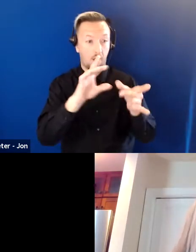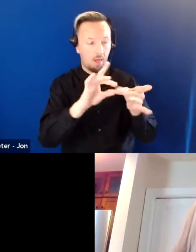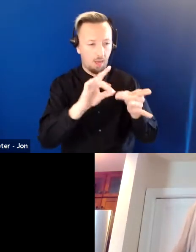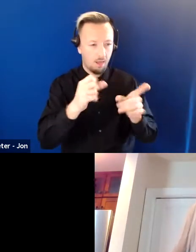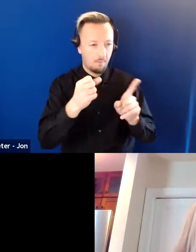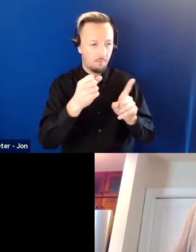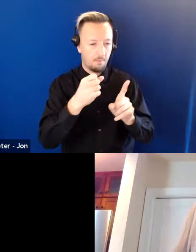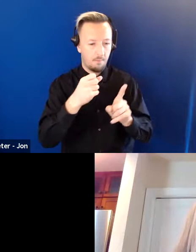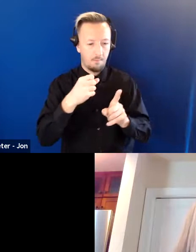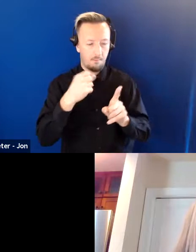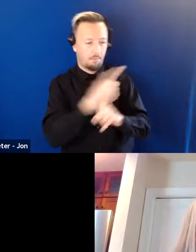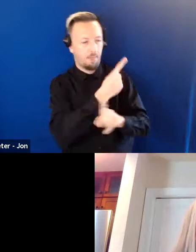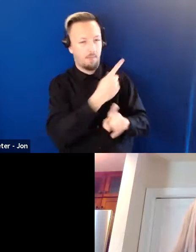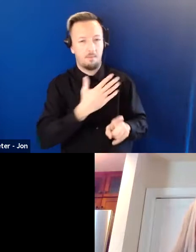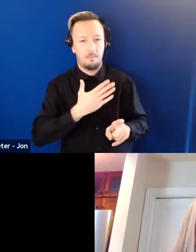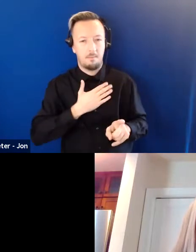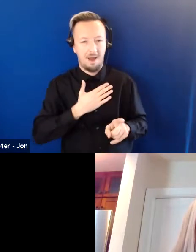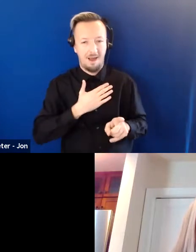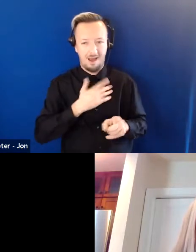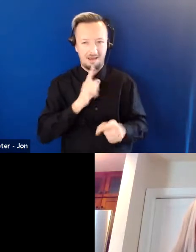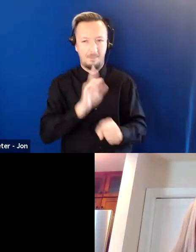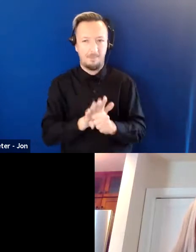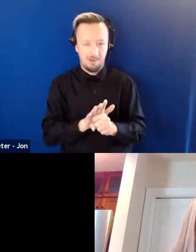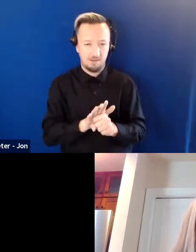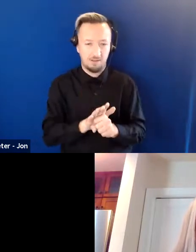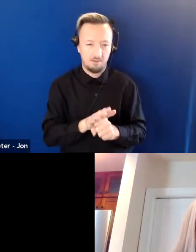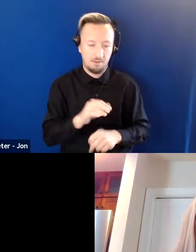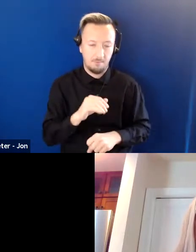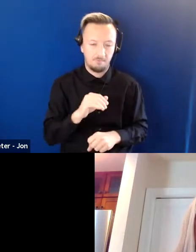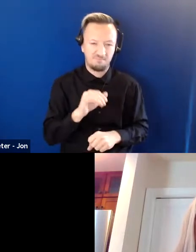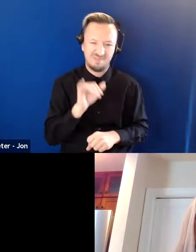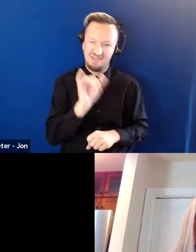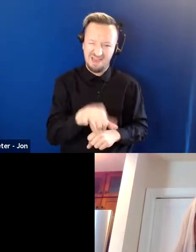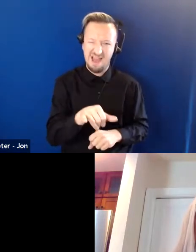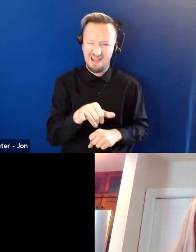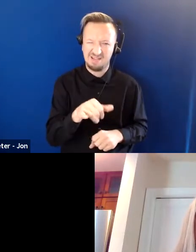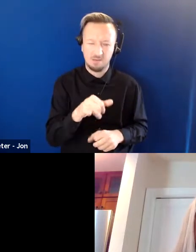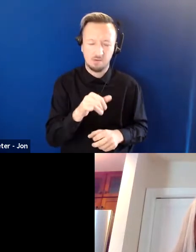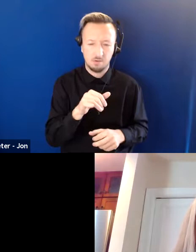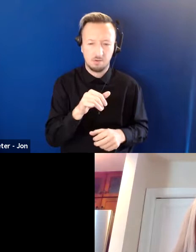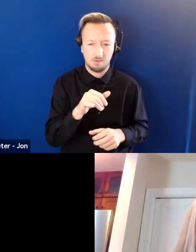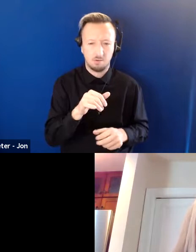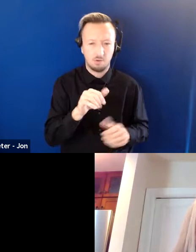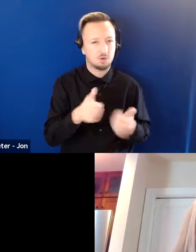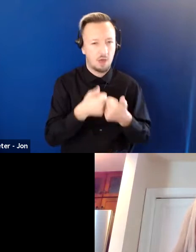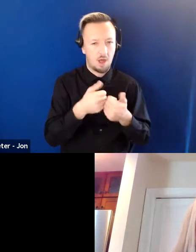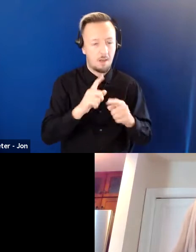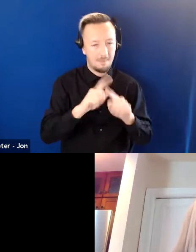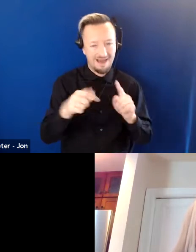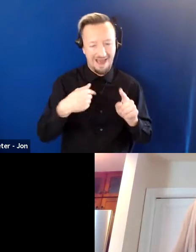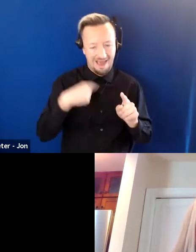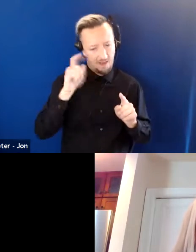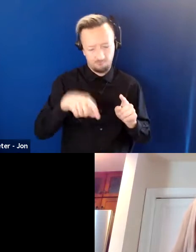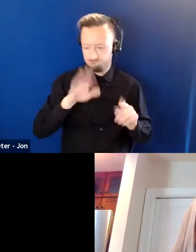this. And that is the biggest vulnerability for me, is to continue to do that, knowing I'm going to make mistakes.